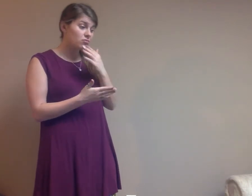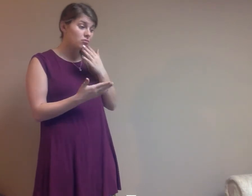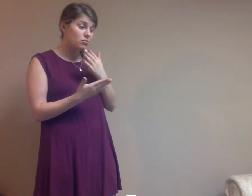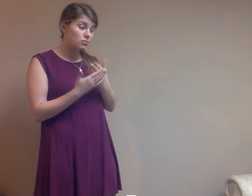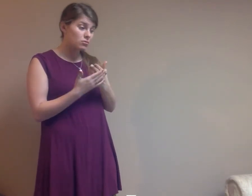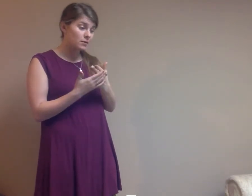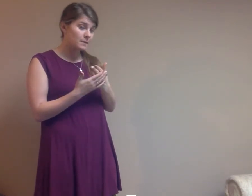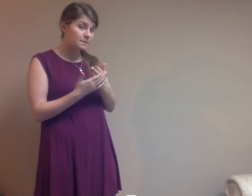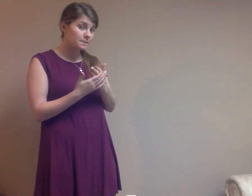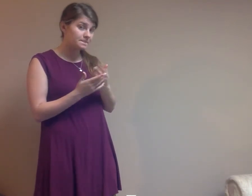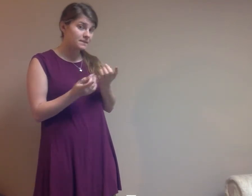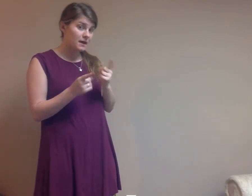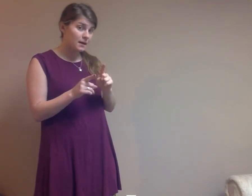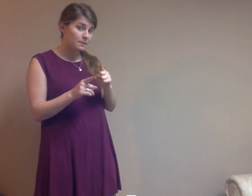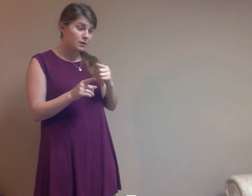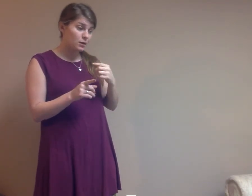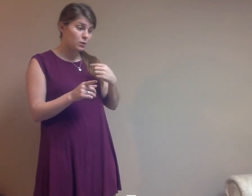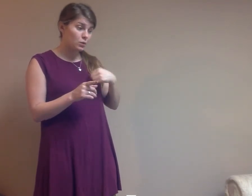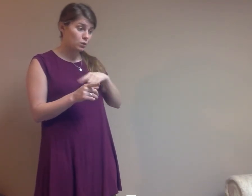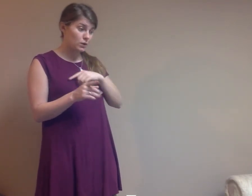it's a heart and a head, which one rules.